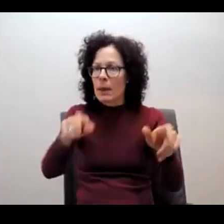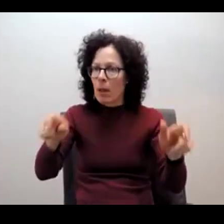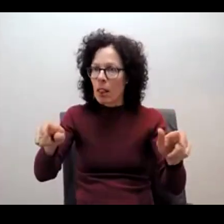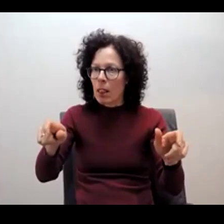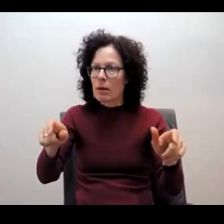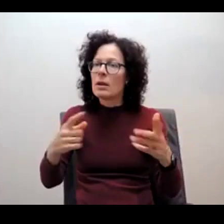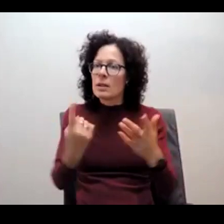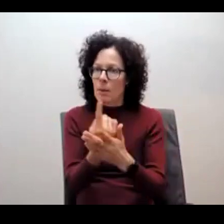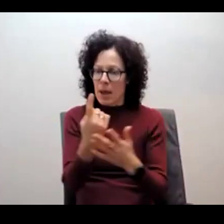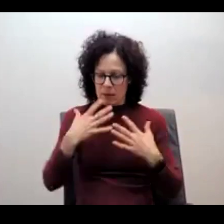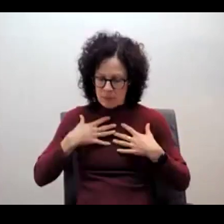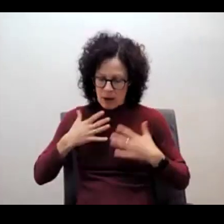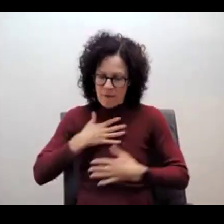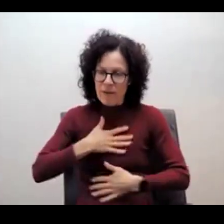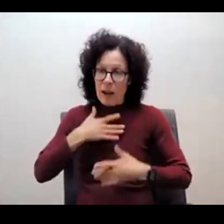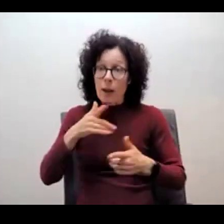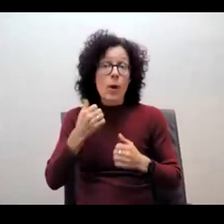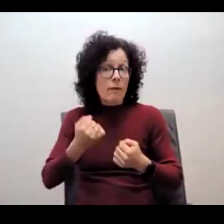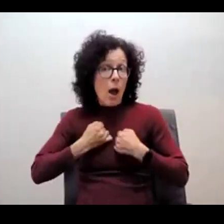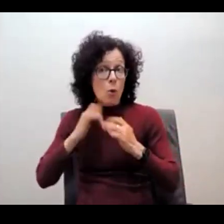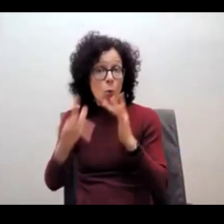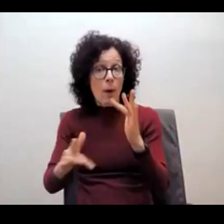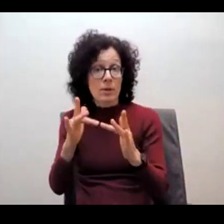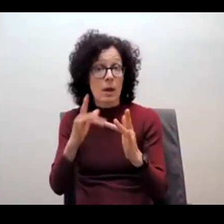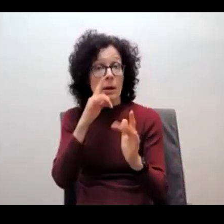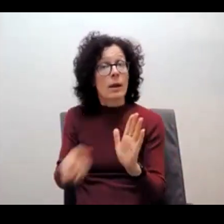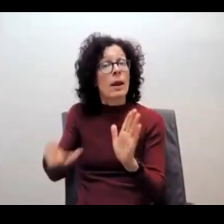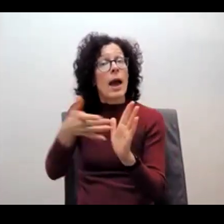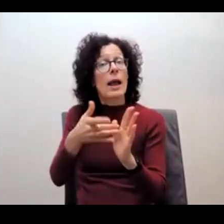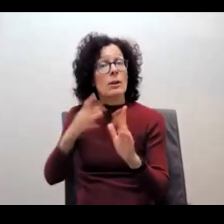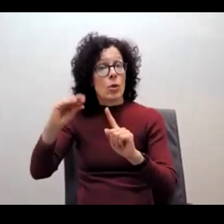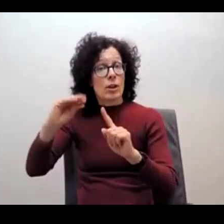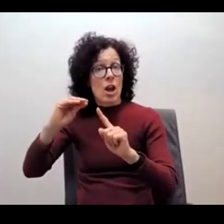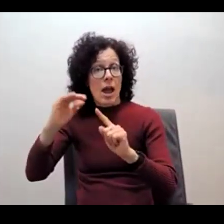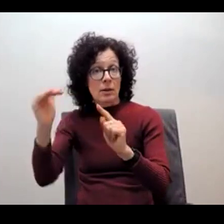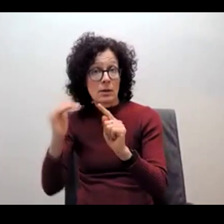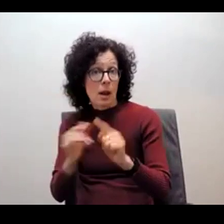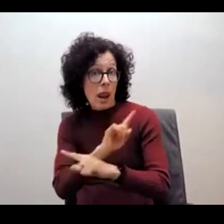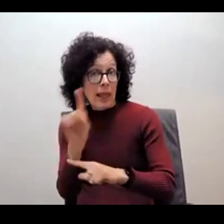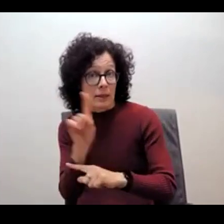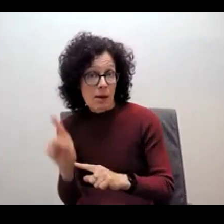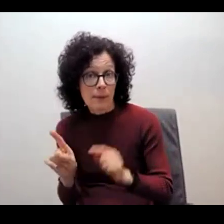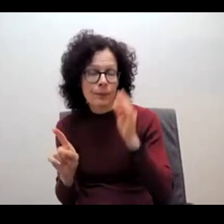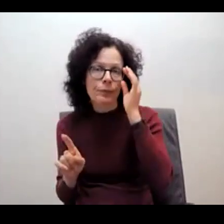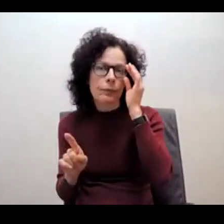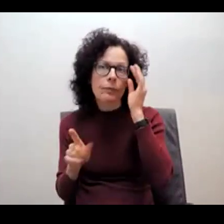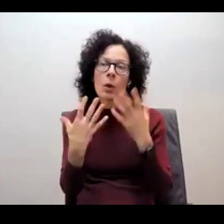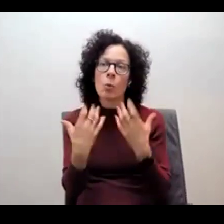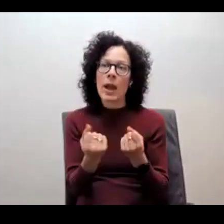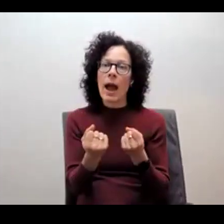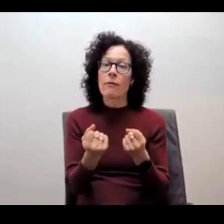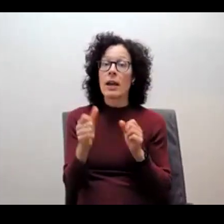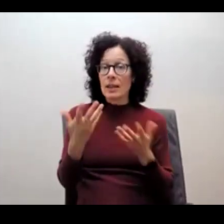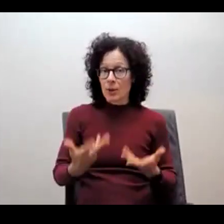We have a website, and I can put that into the chat a little bit later. We have a movement snack